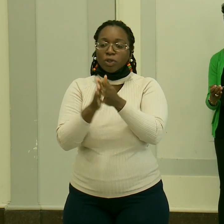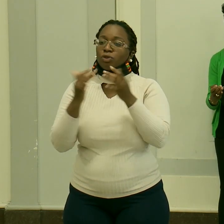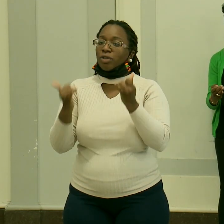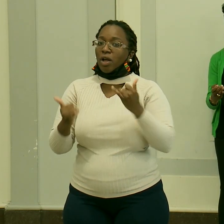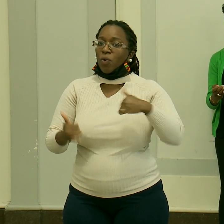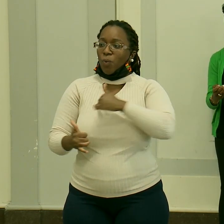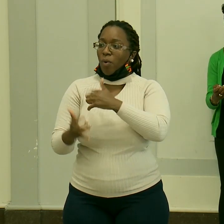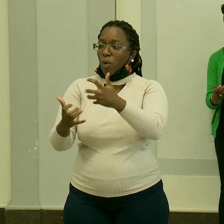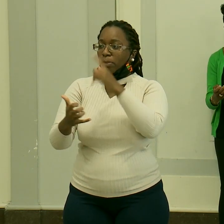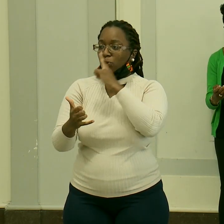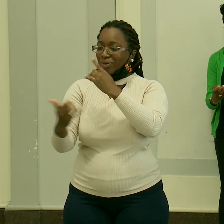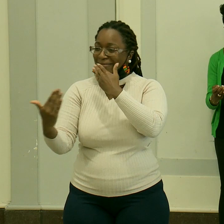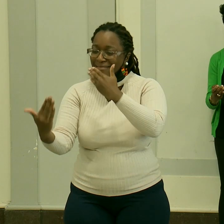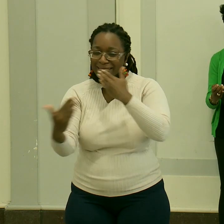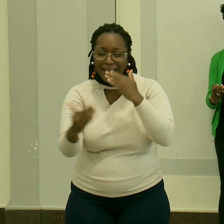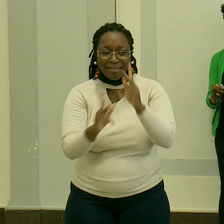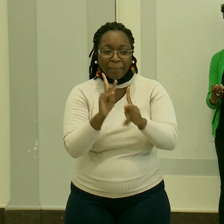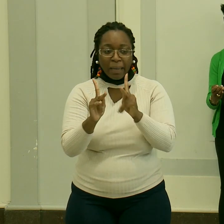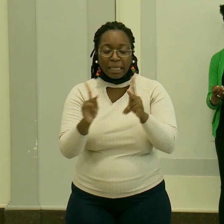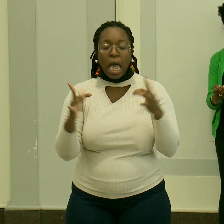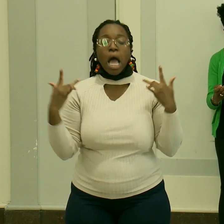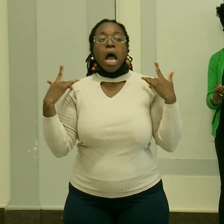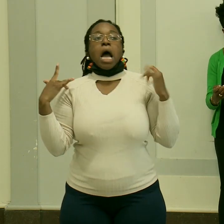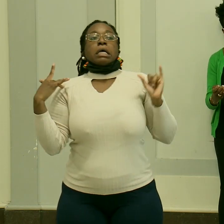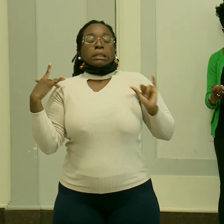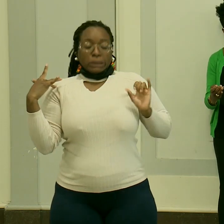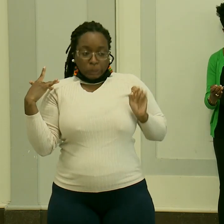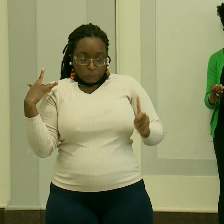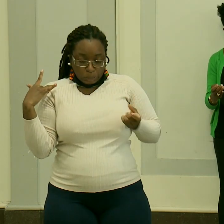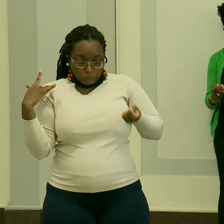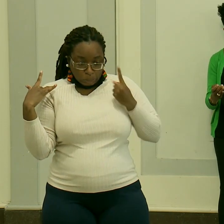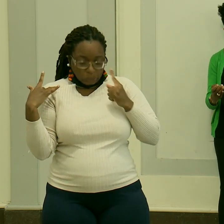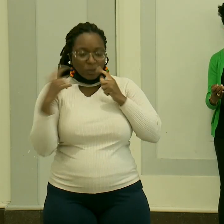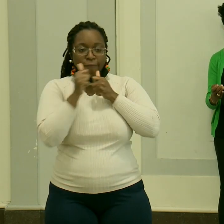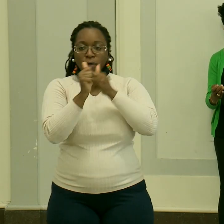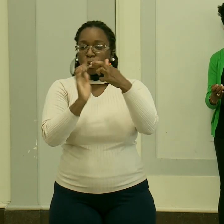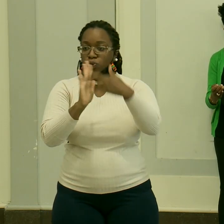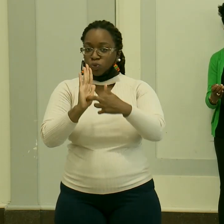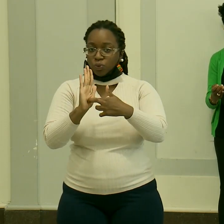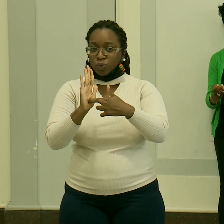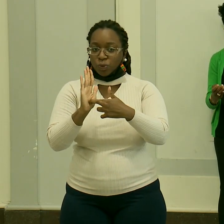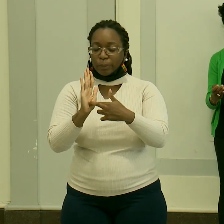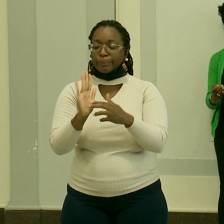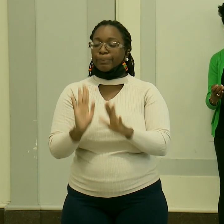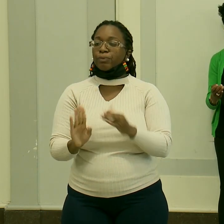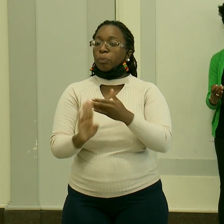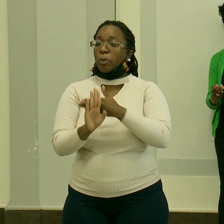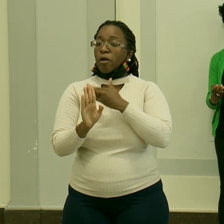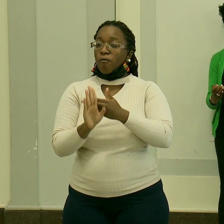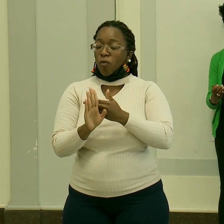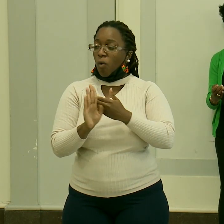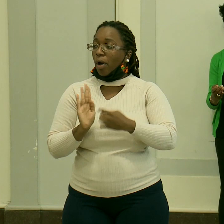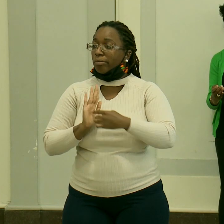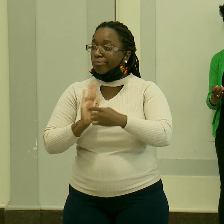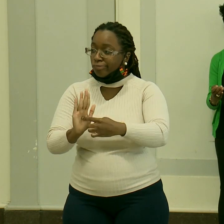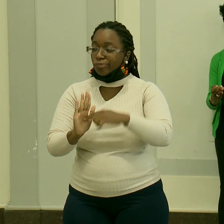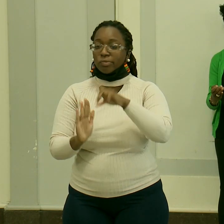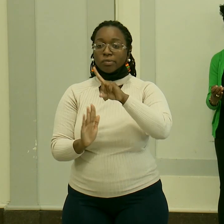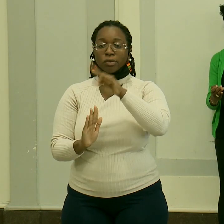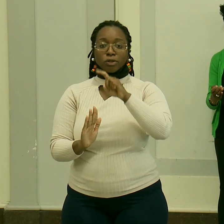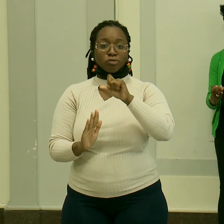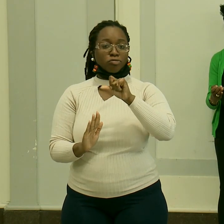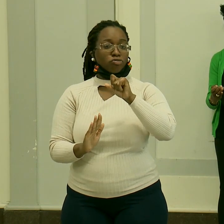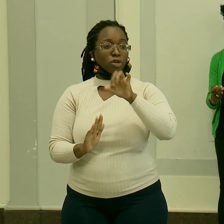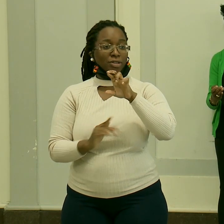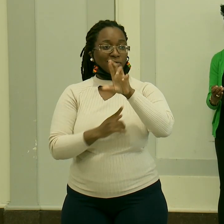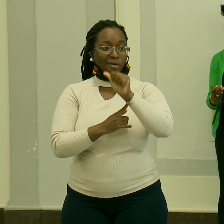have heeded the warnings and followed the guidance. Before I bring up Commissioner DeRosa, I would like to address some of the rumors that